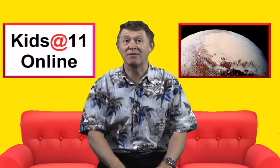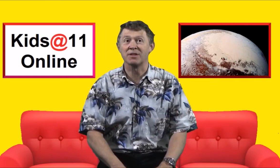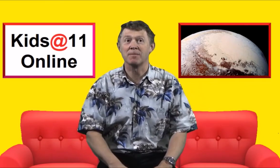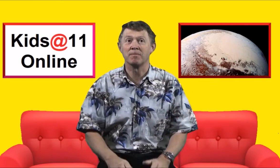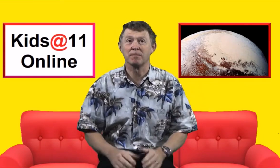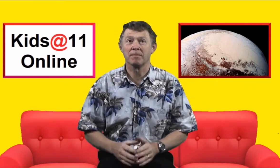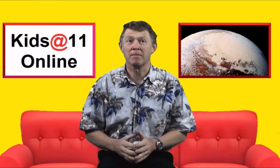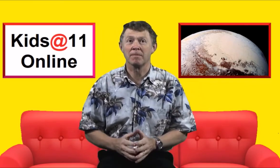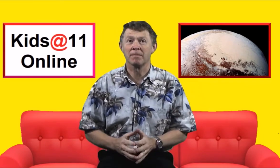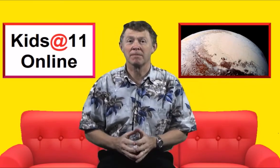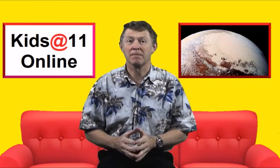lived.